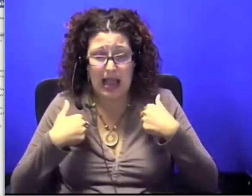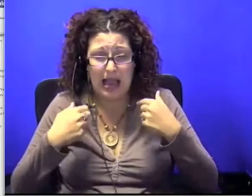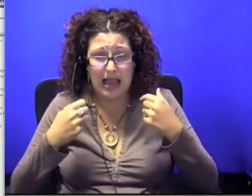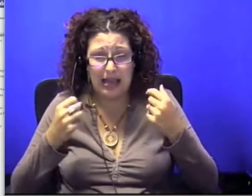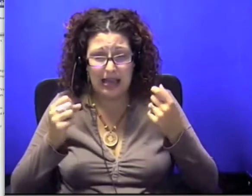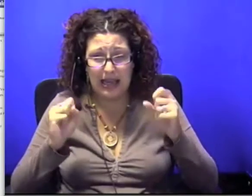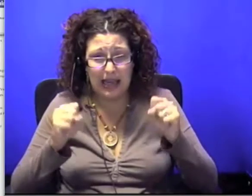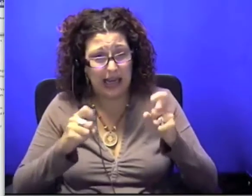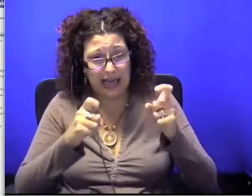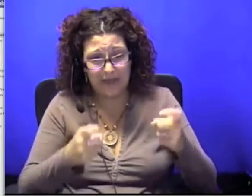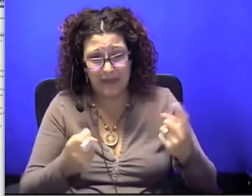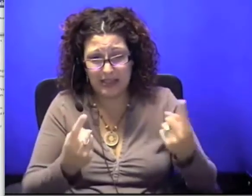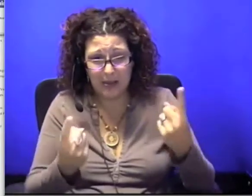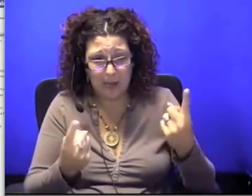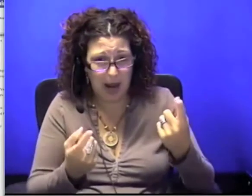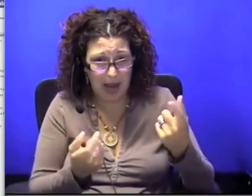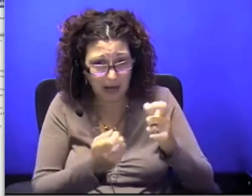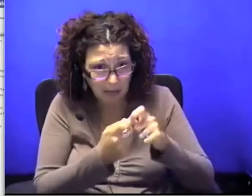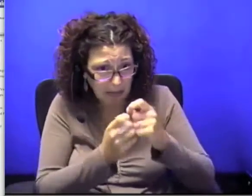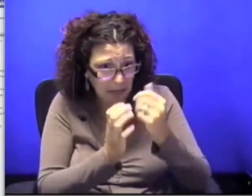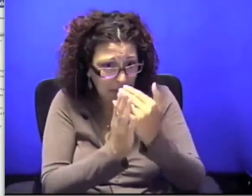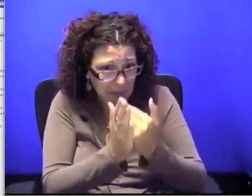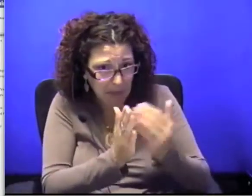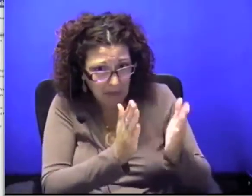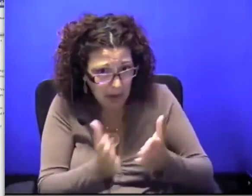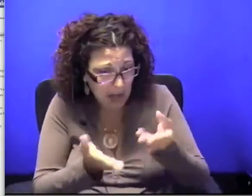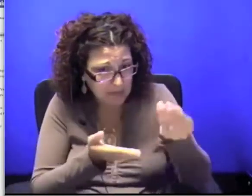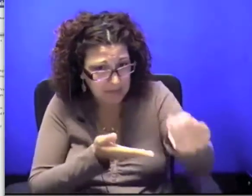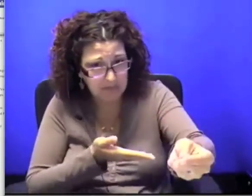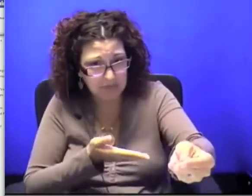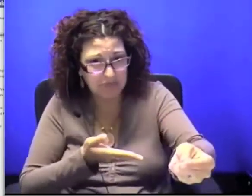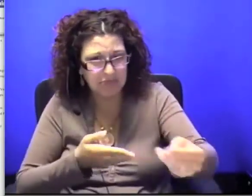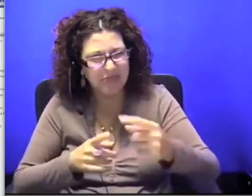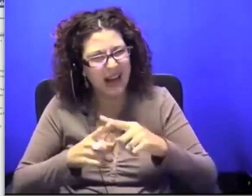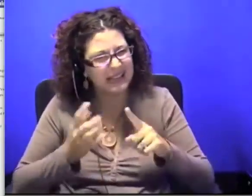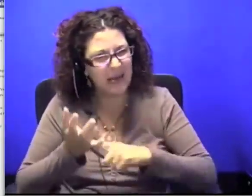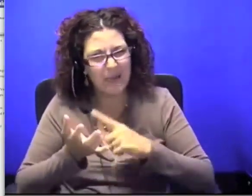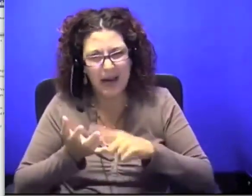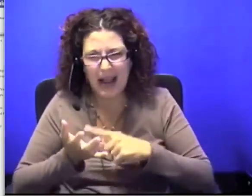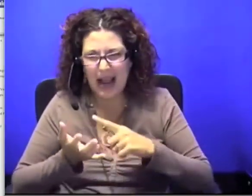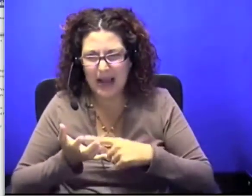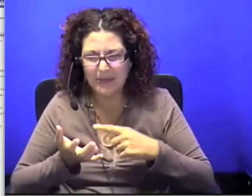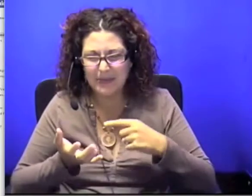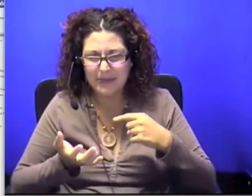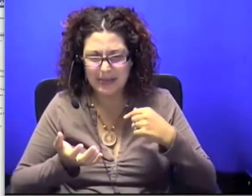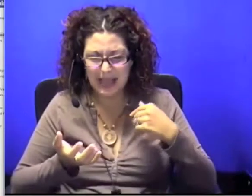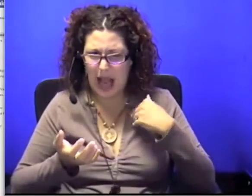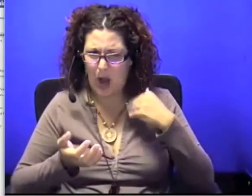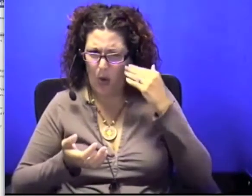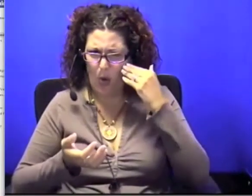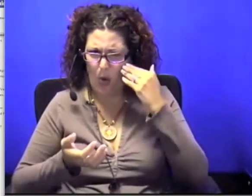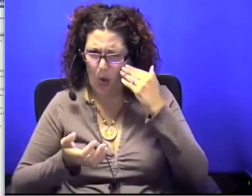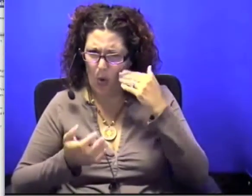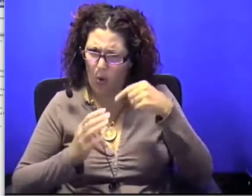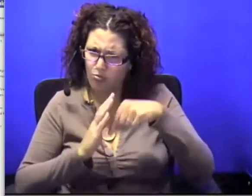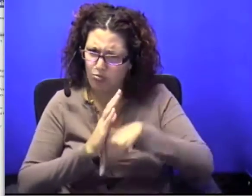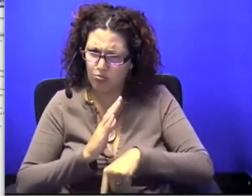that I can give somebody all of those tools, or even myself. And then there's some times that I sit there knowing what I'm supposed